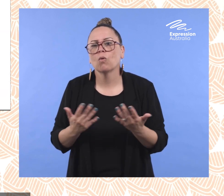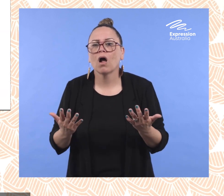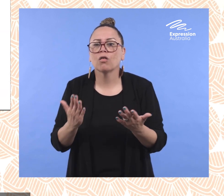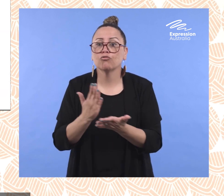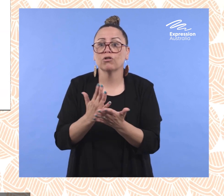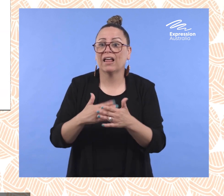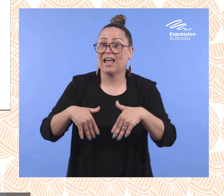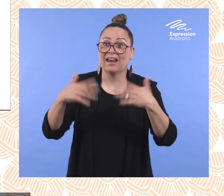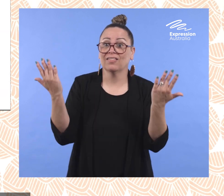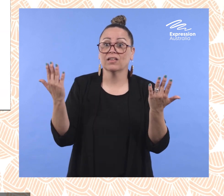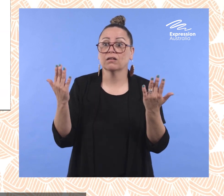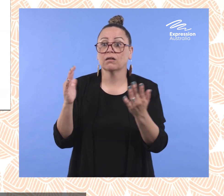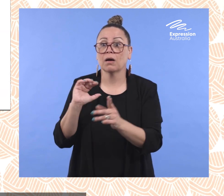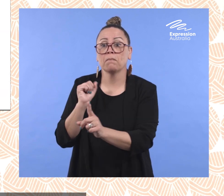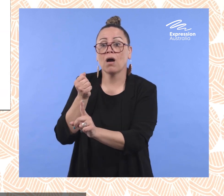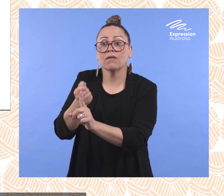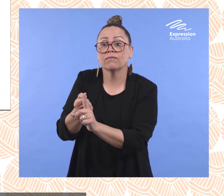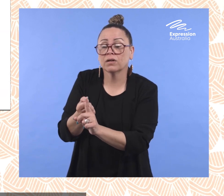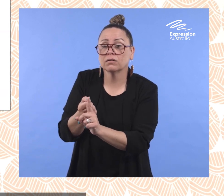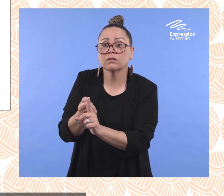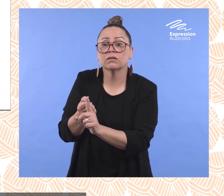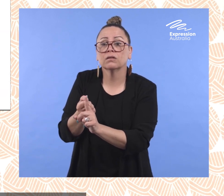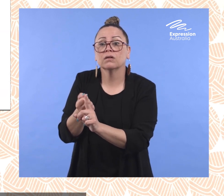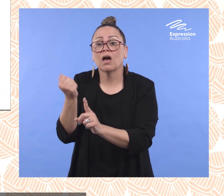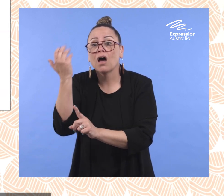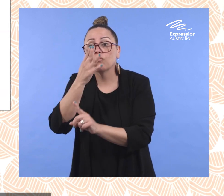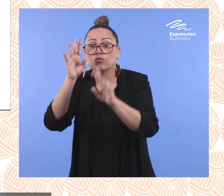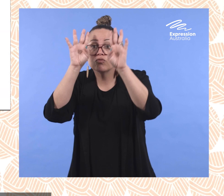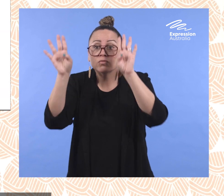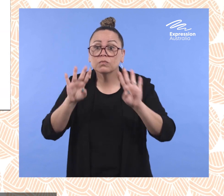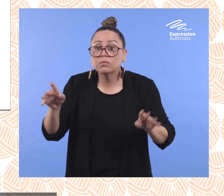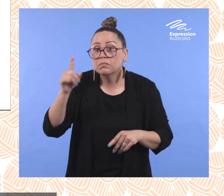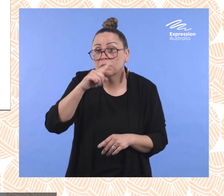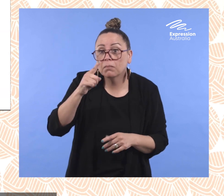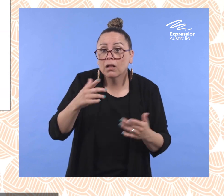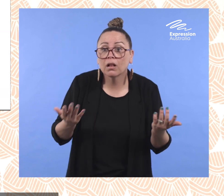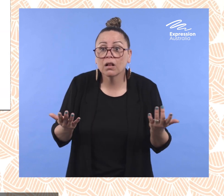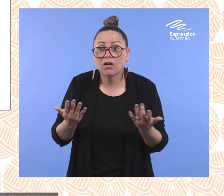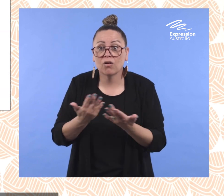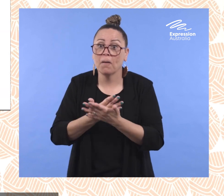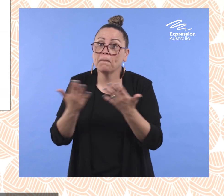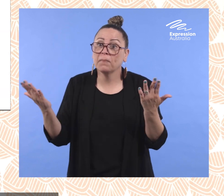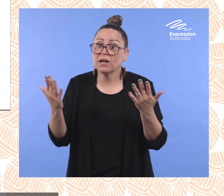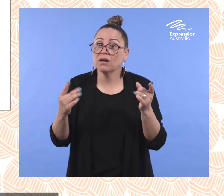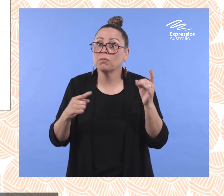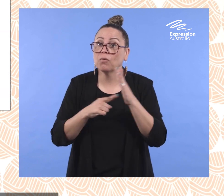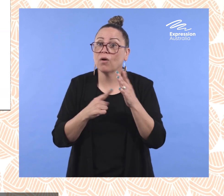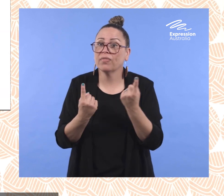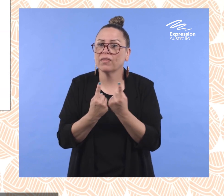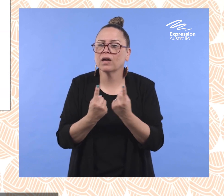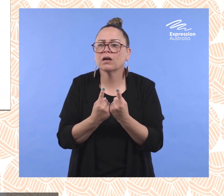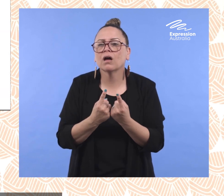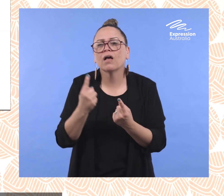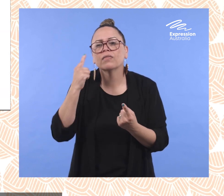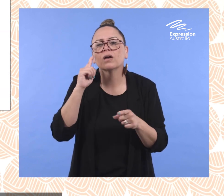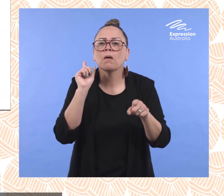Essentially, it's anything that might affect the lives of Aboriginal and Torres Strait Islander people. So it is a big thing. But I